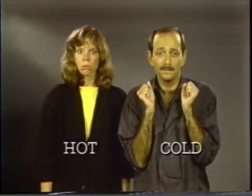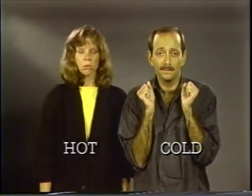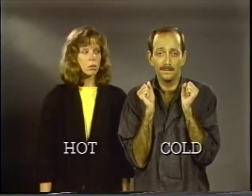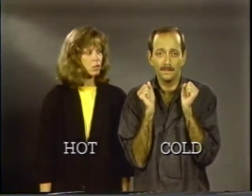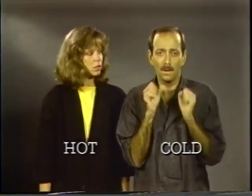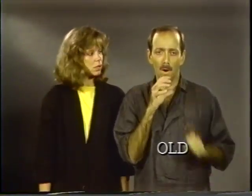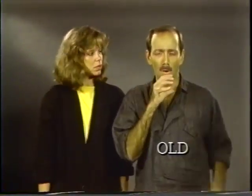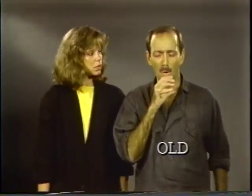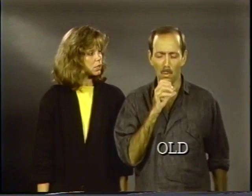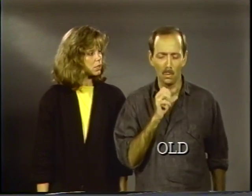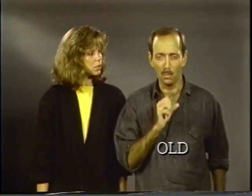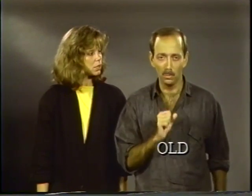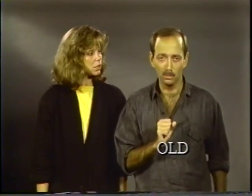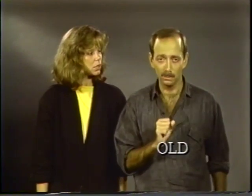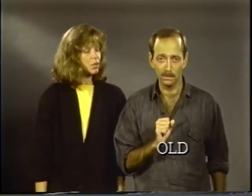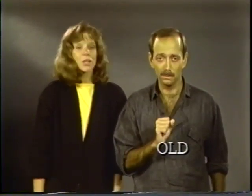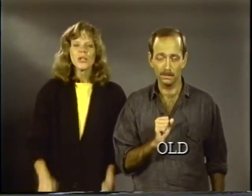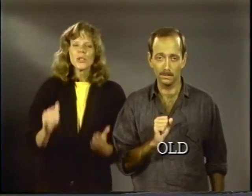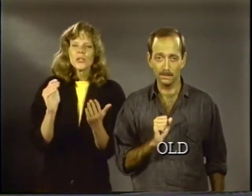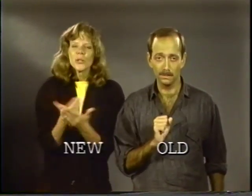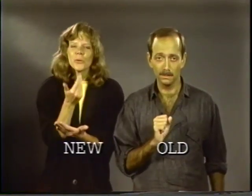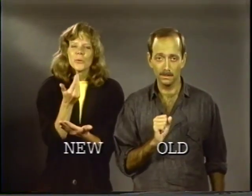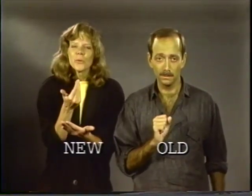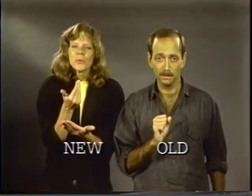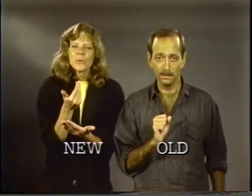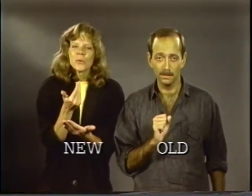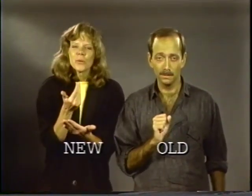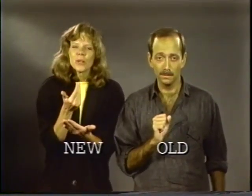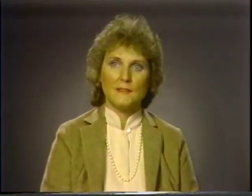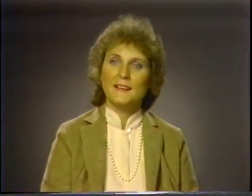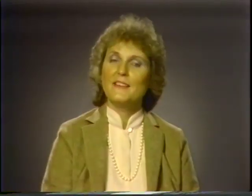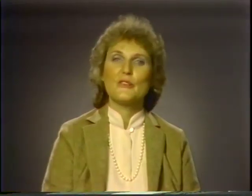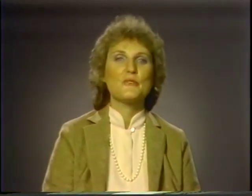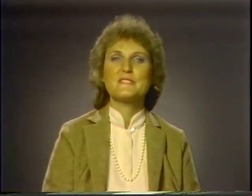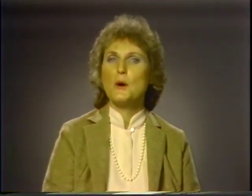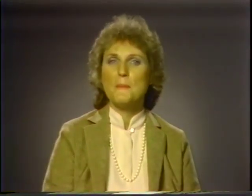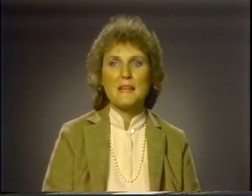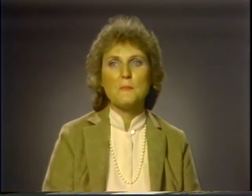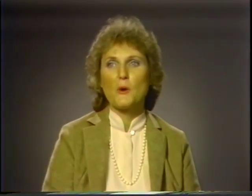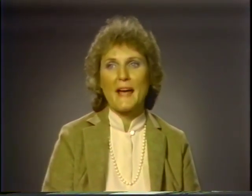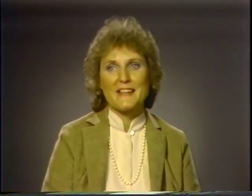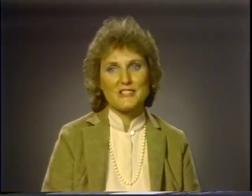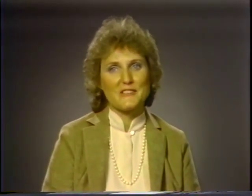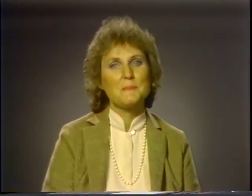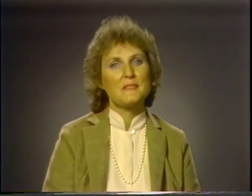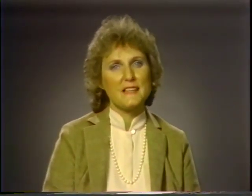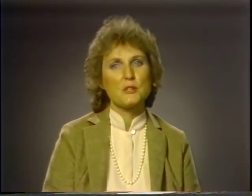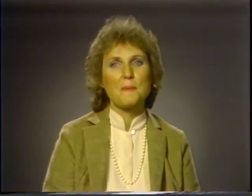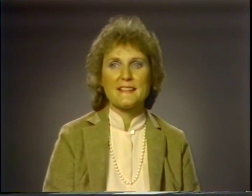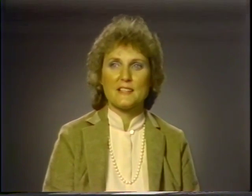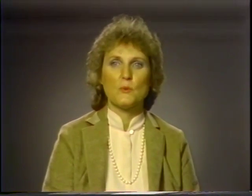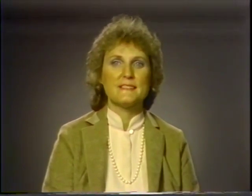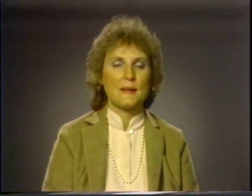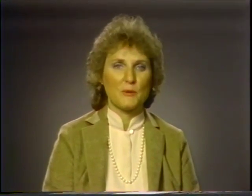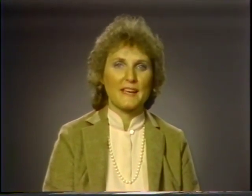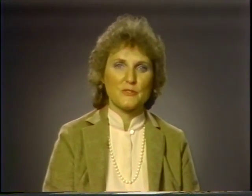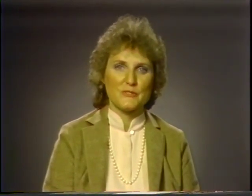old, new. There are so many more adjectives, but these are basic ones that will get you